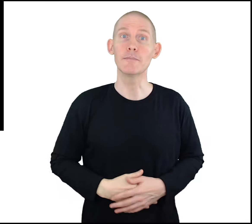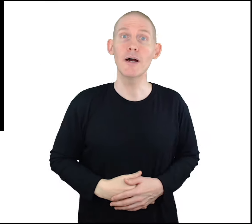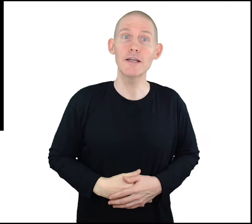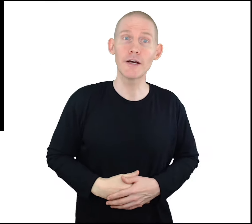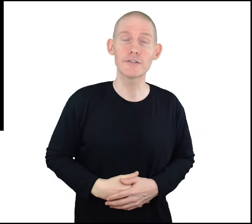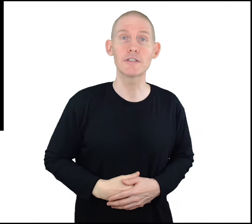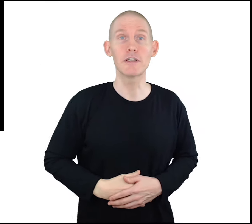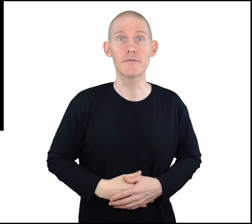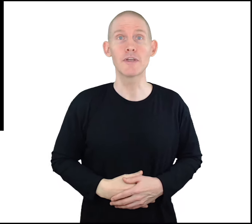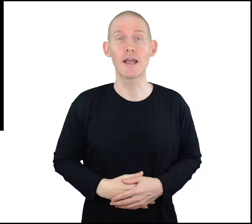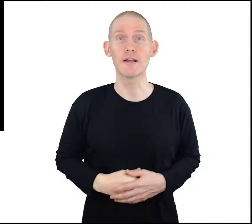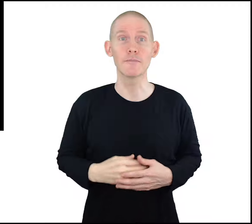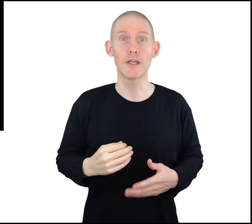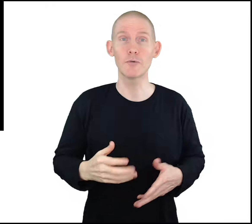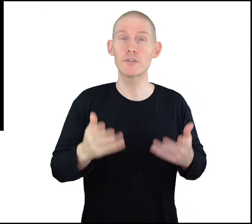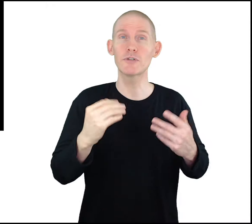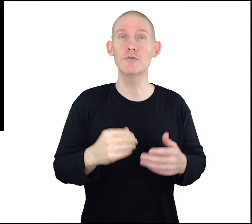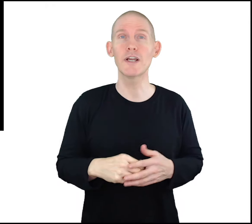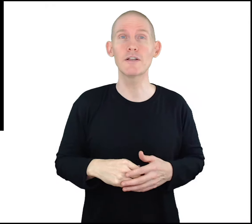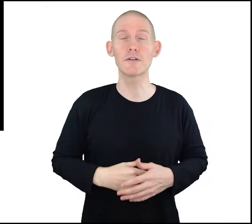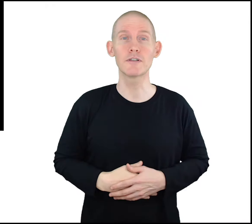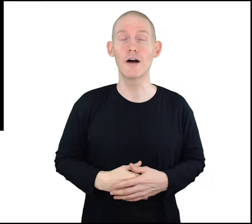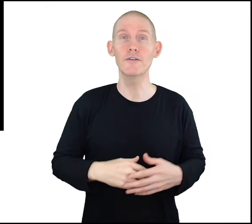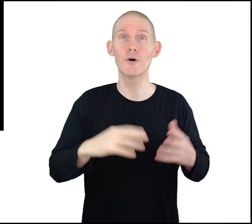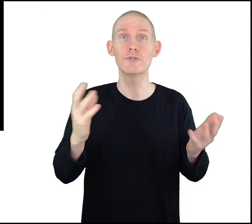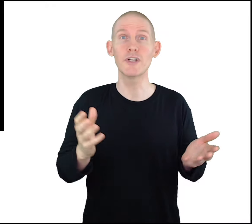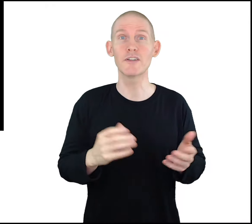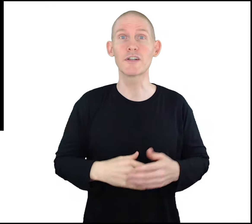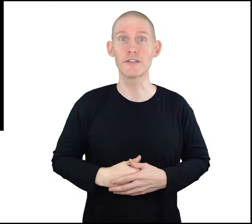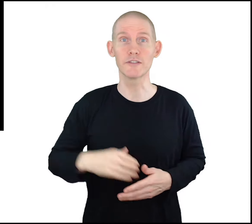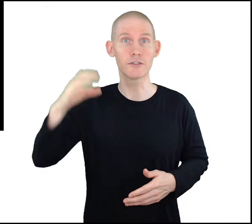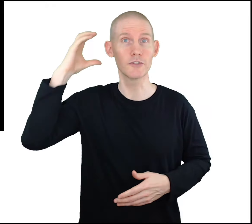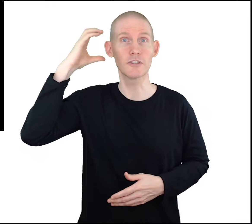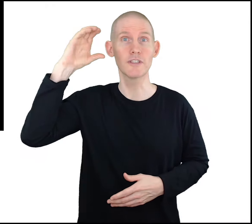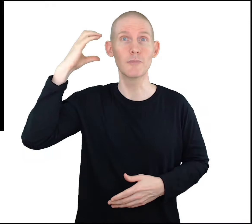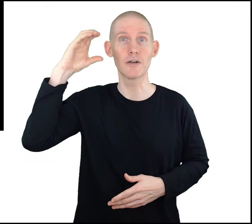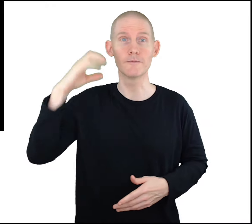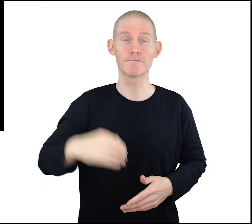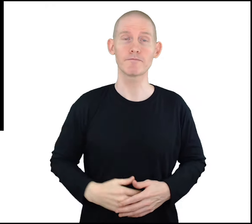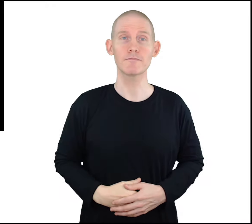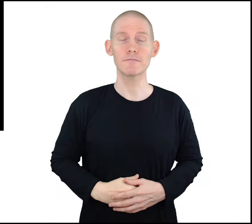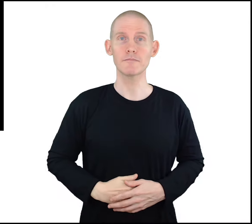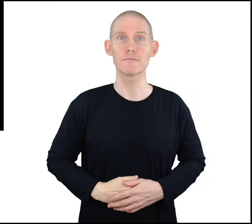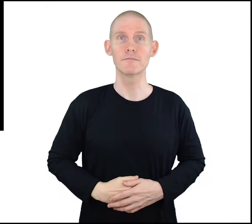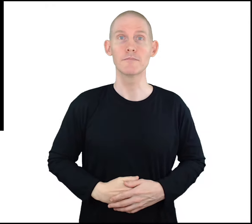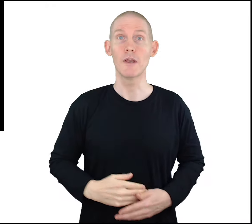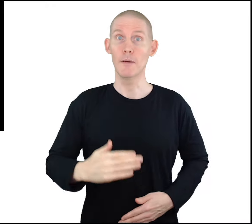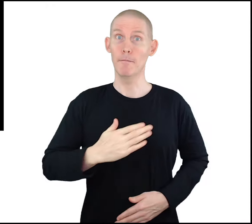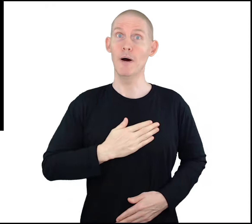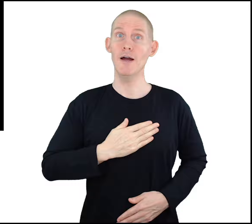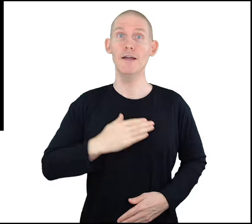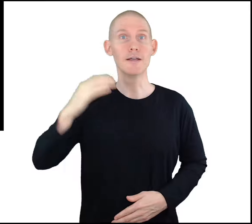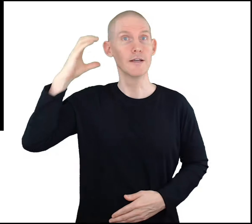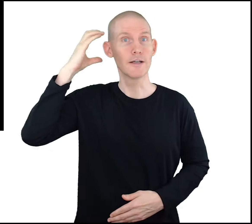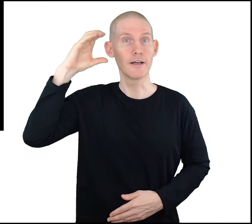my cousin live Canada. And we'll just do a regular unknown gender cousin, so just in the middle. My